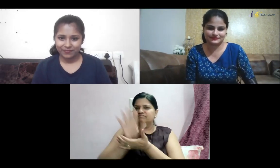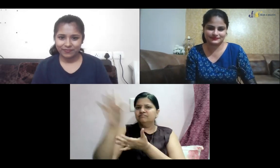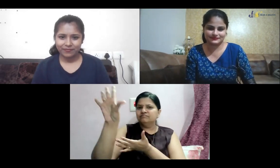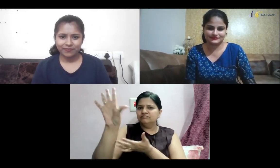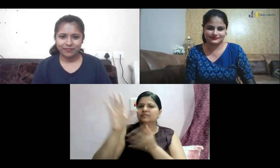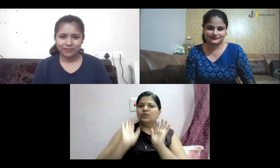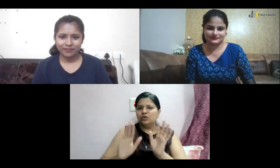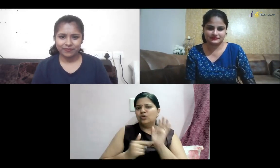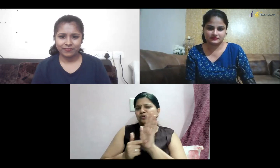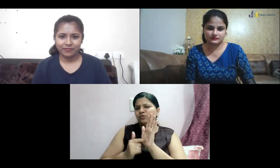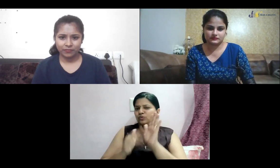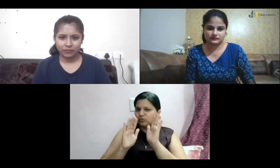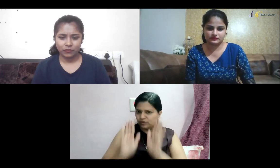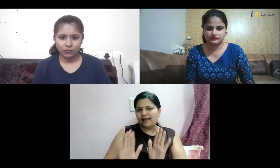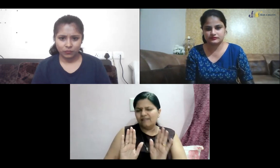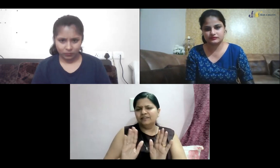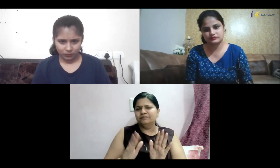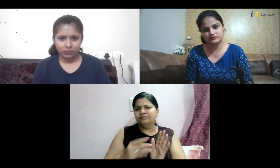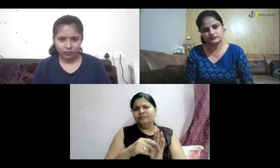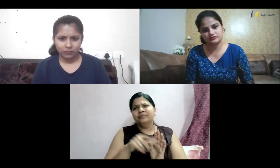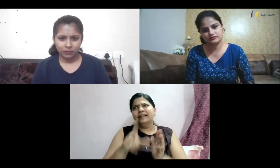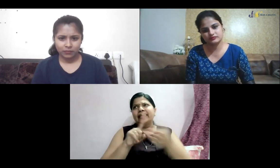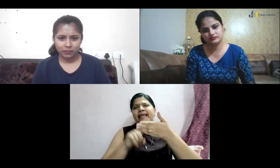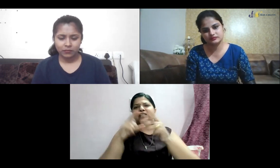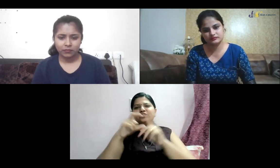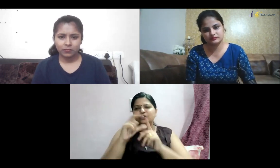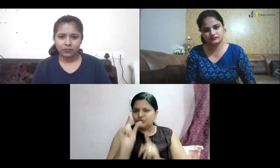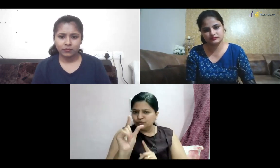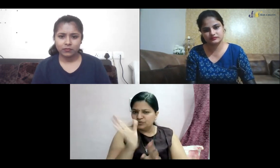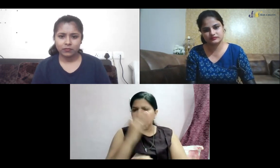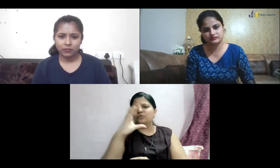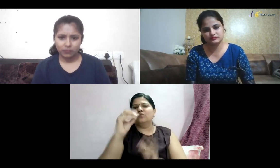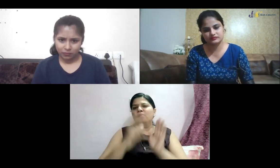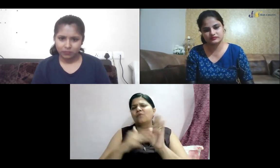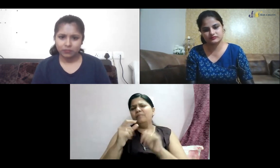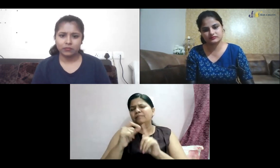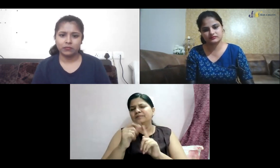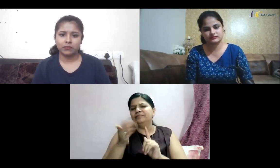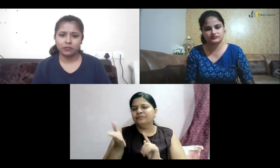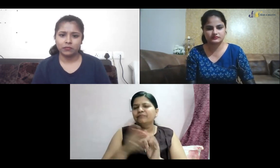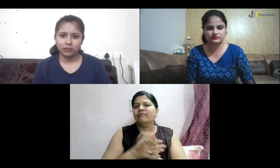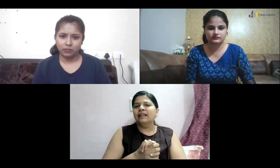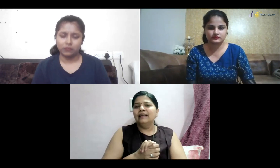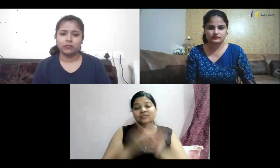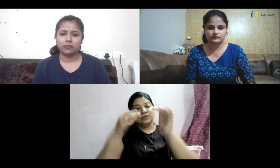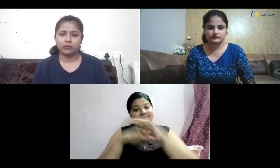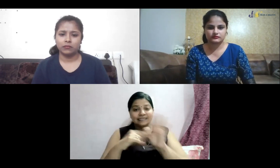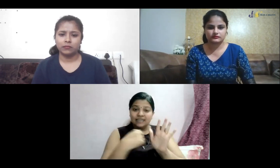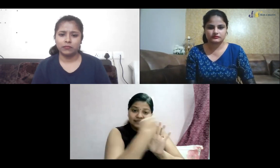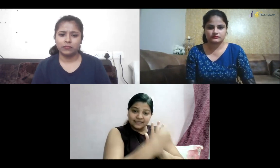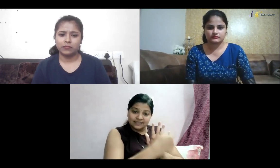Then other which I was project when I show them project and education,